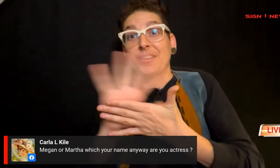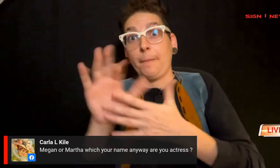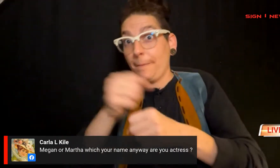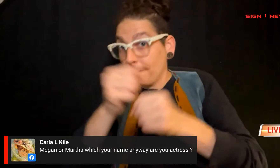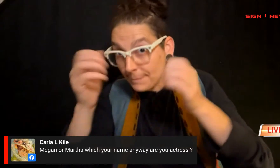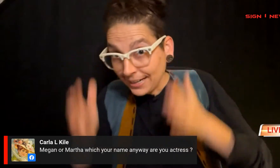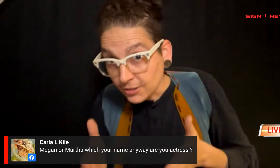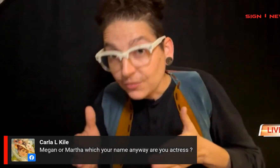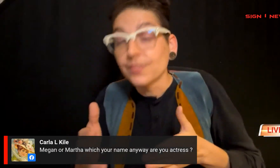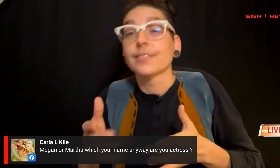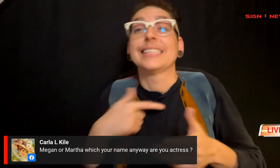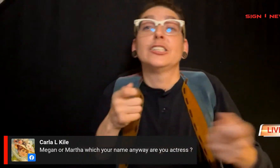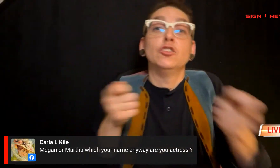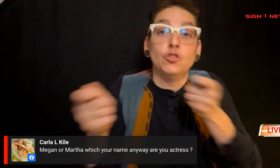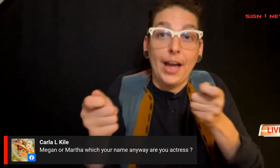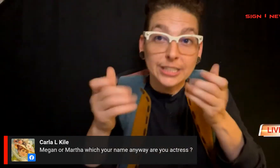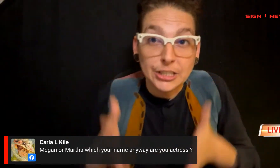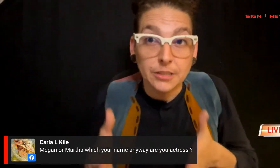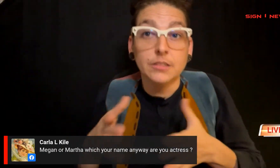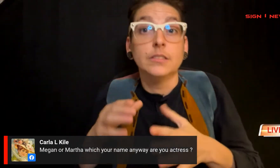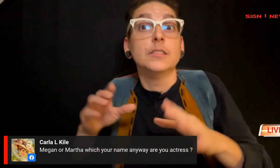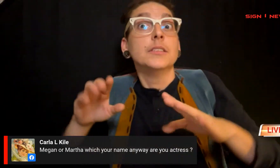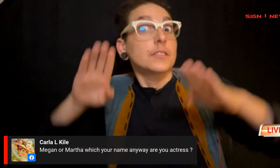I'm an actress, a filmmaker, and a director,